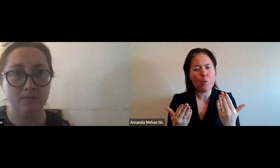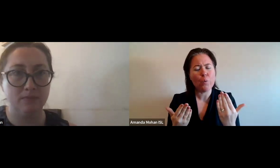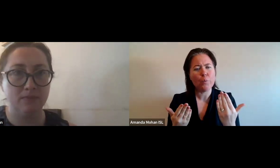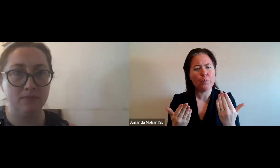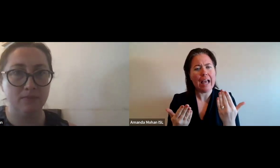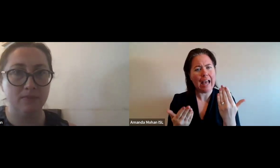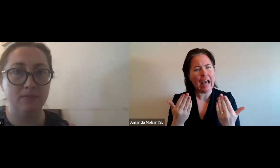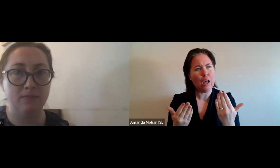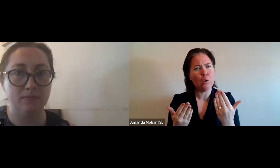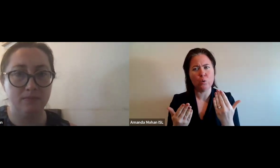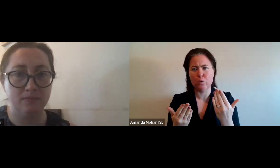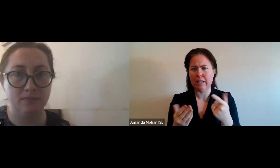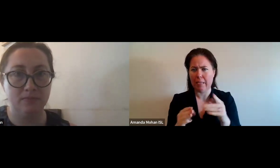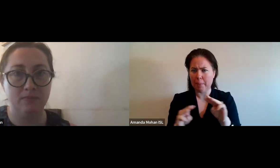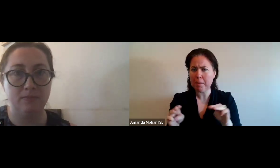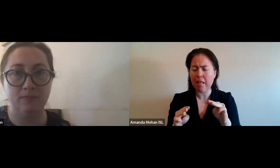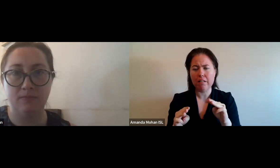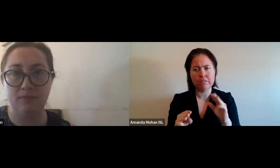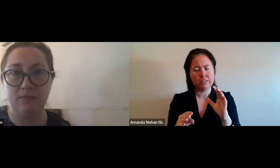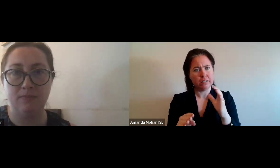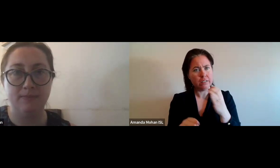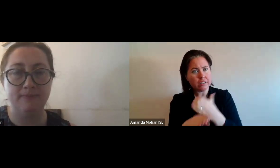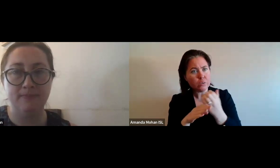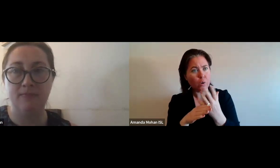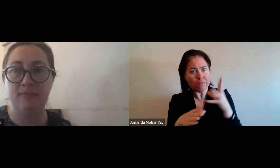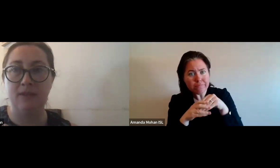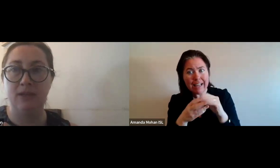the people stay engaged for so long?